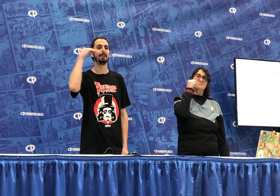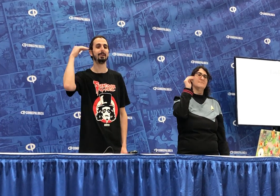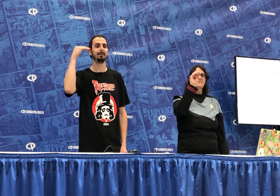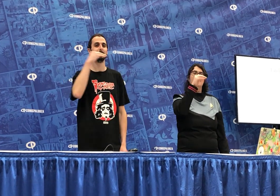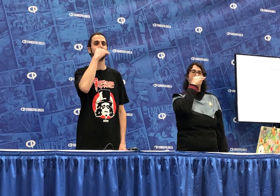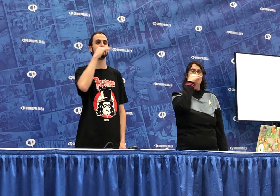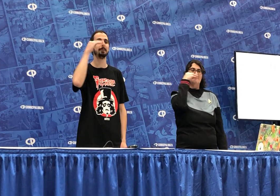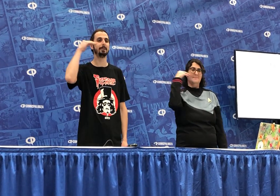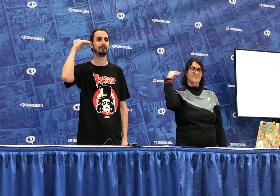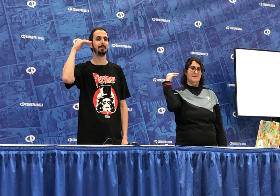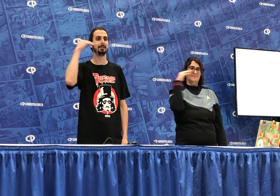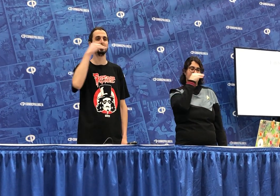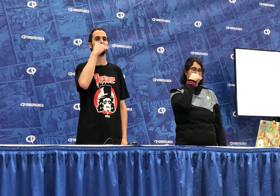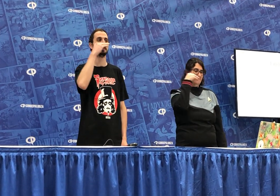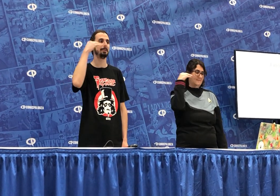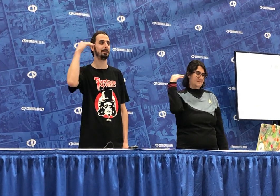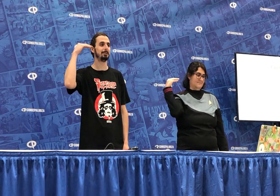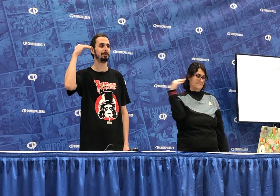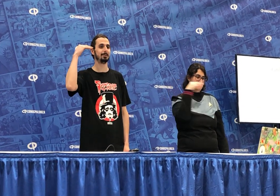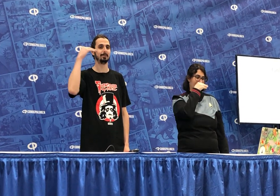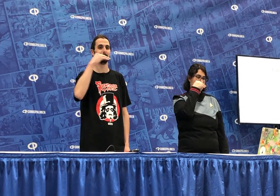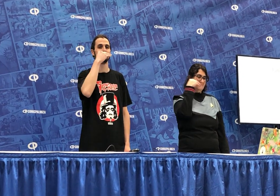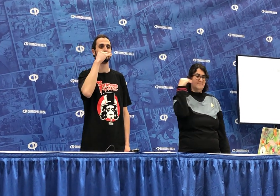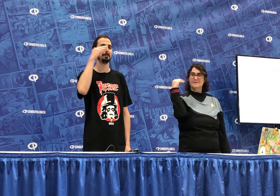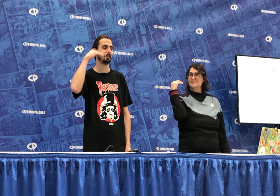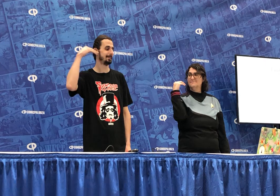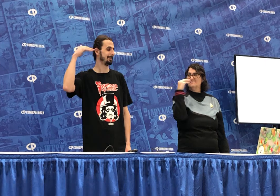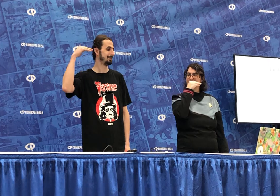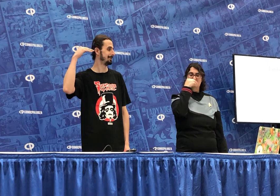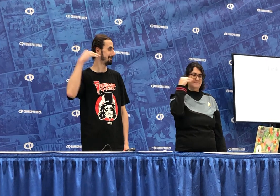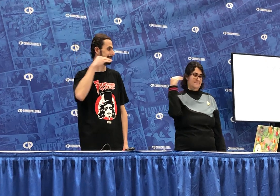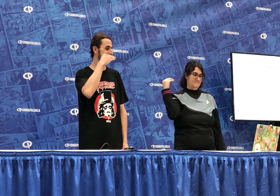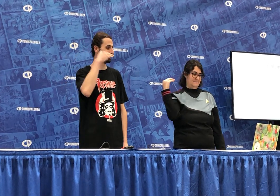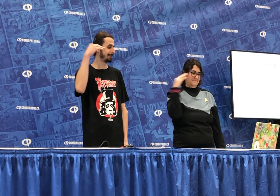You've got Mario showing his mustache.